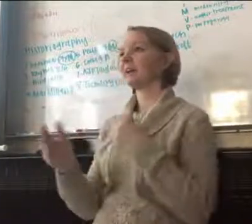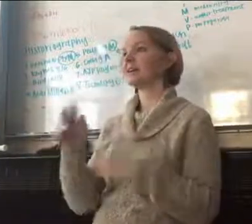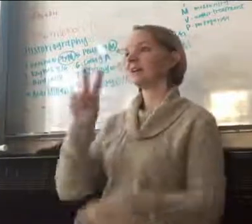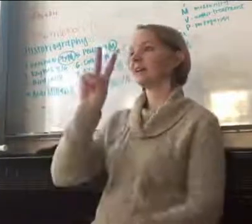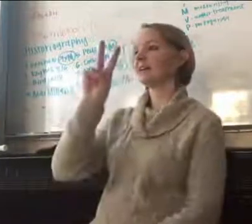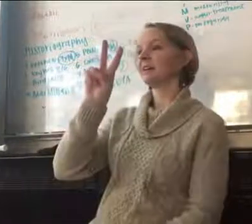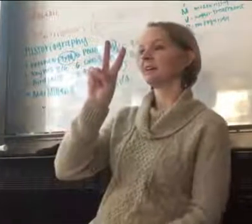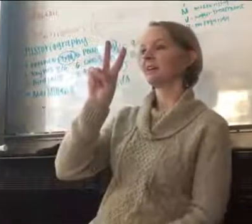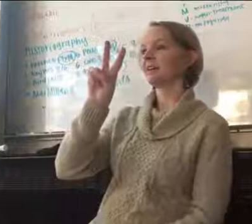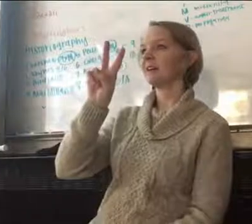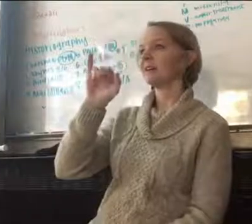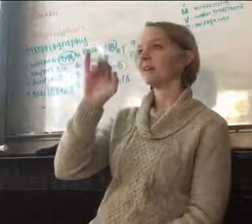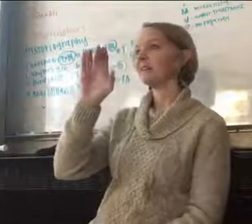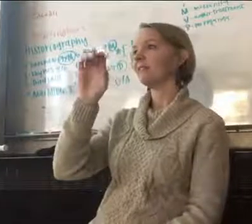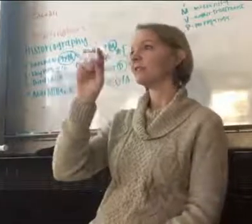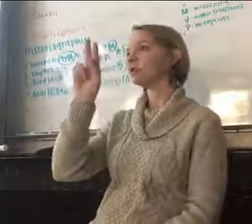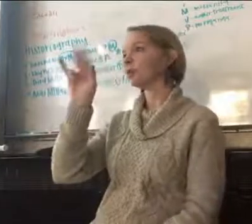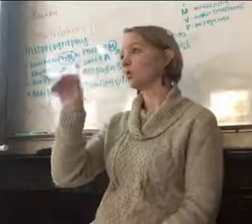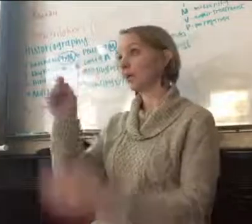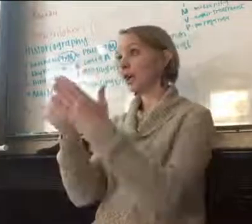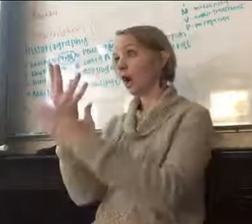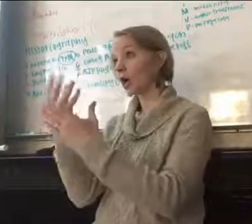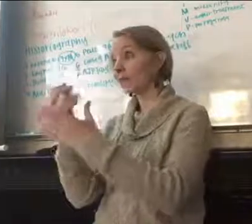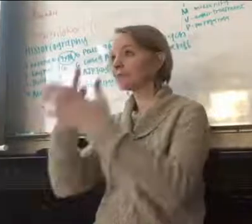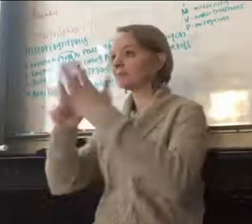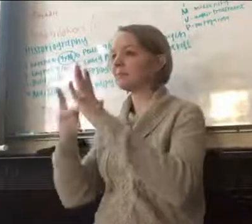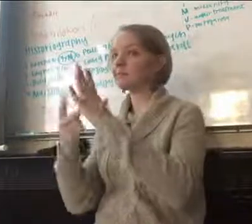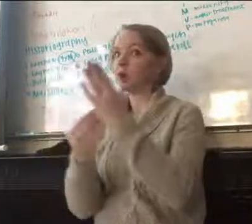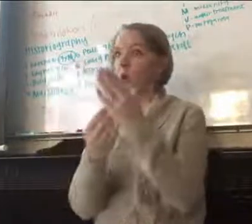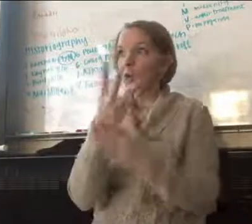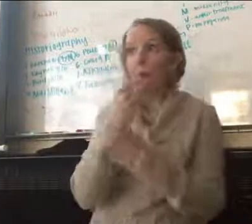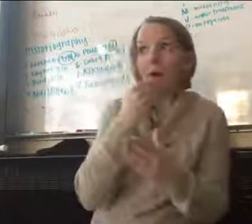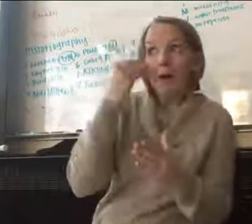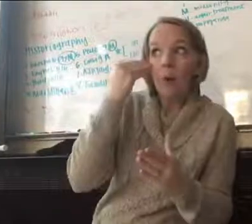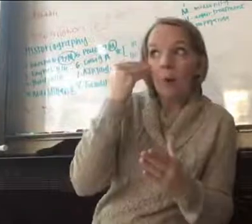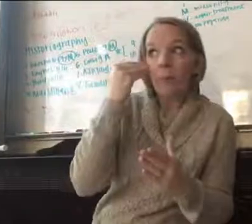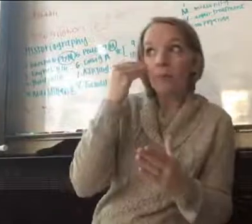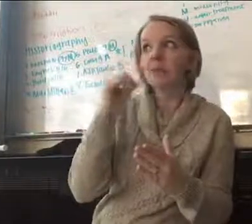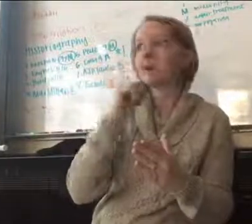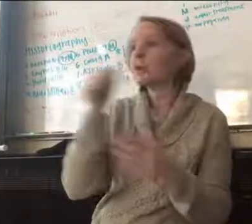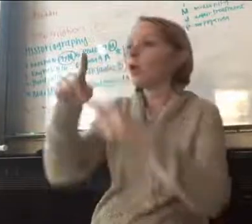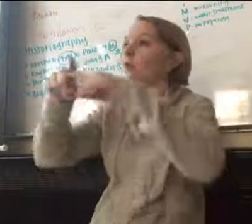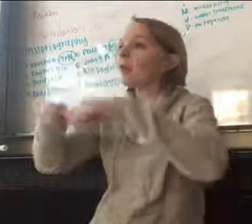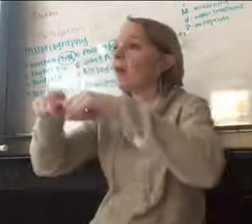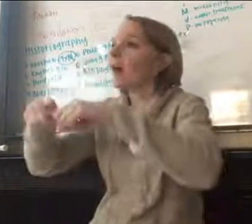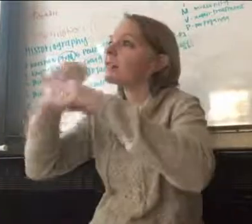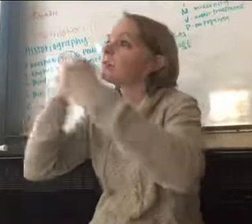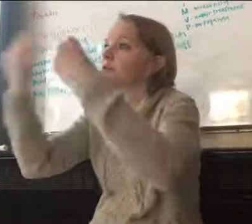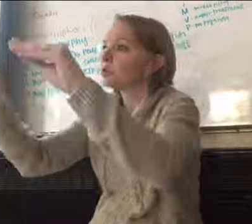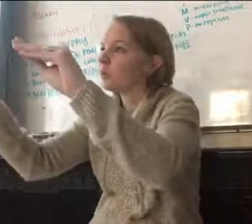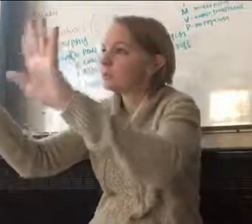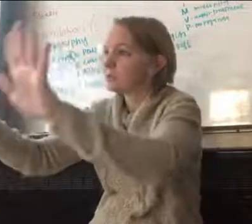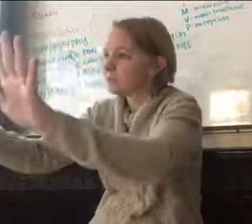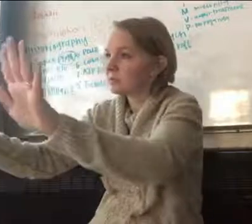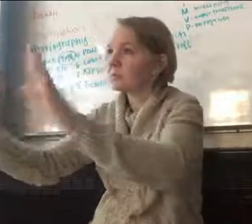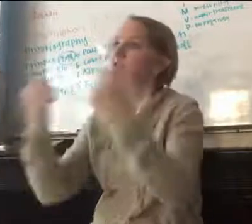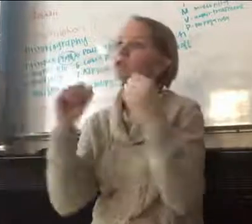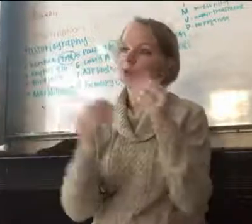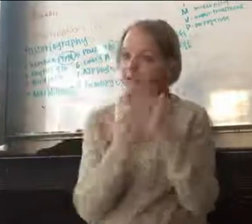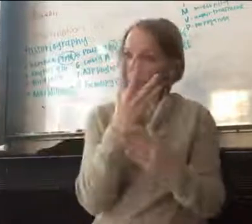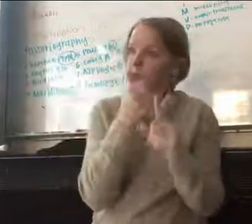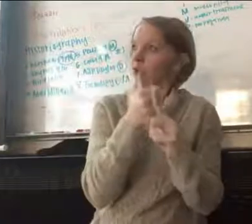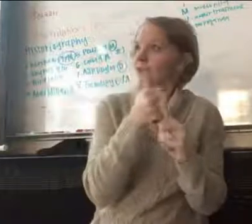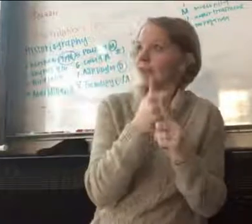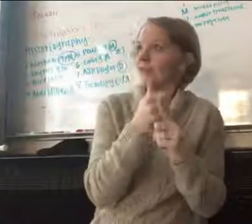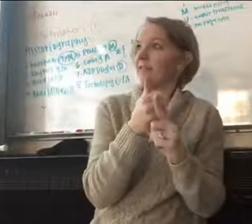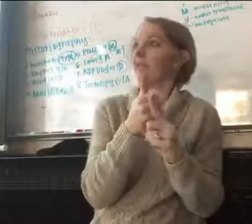basically encouraging you to grow things at home instead of having to rely on the supermarkets that can then send those food